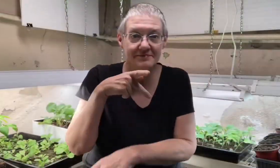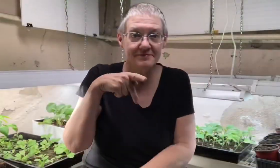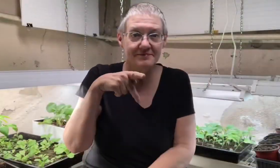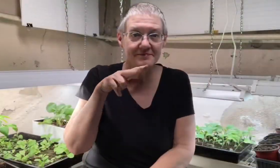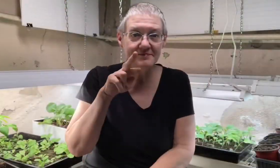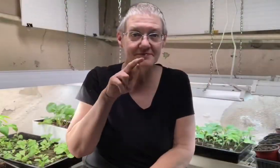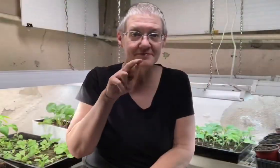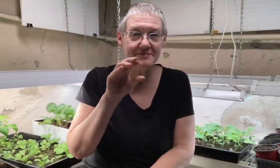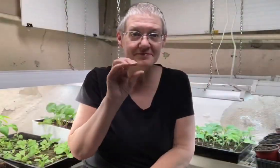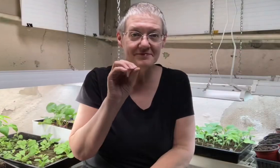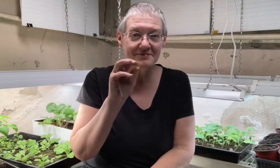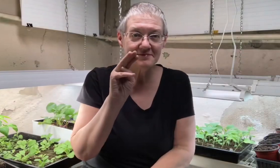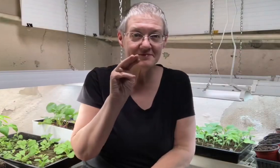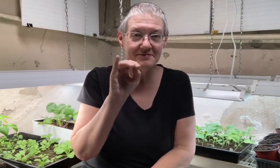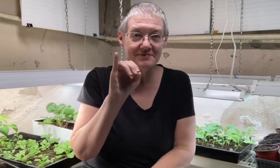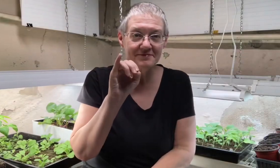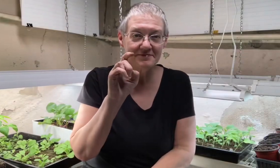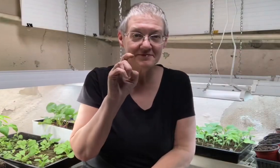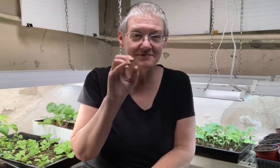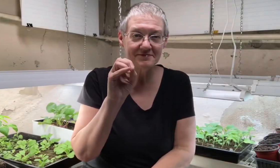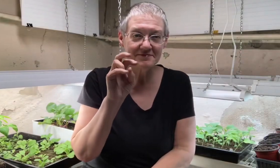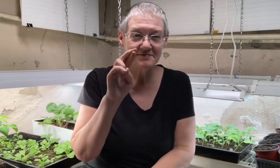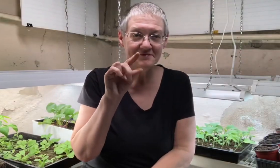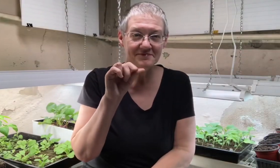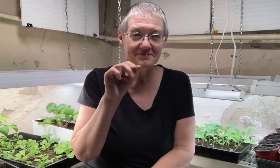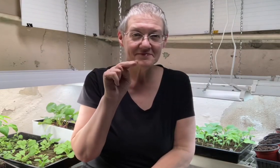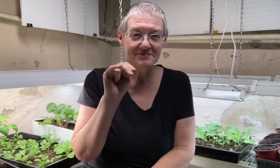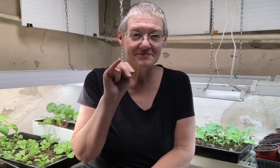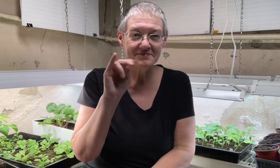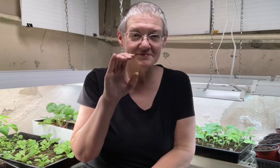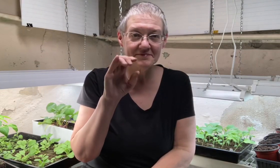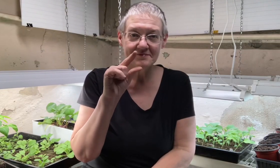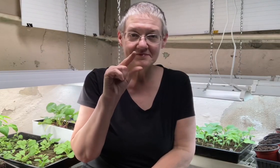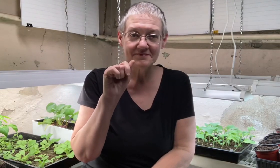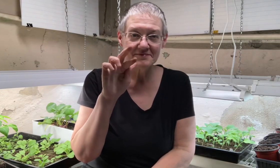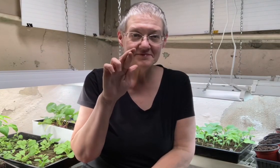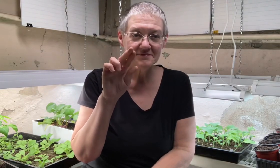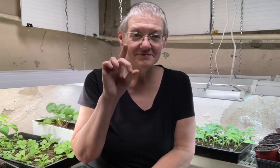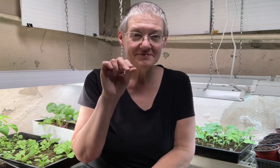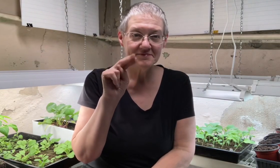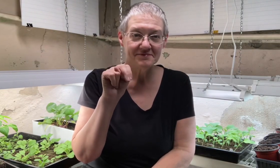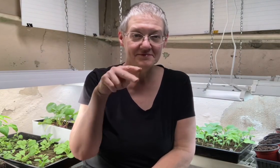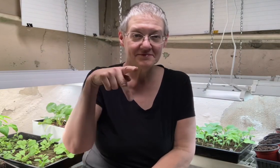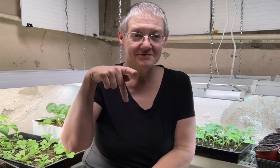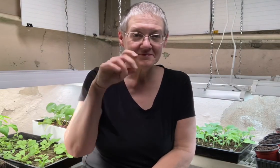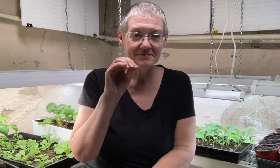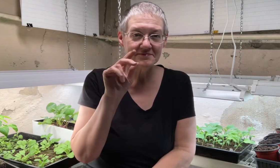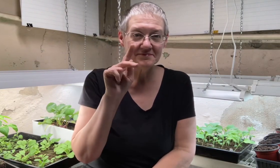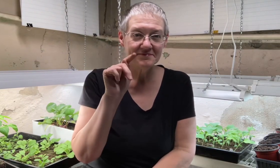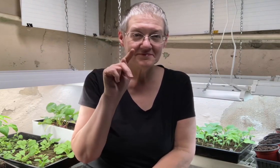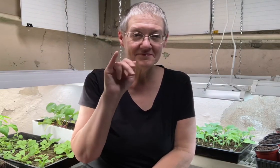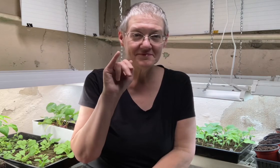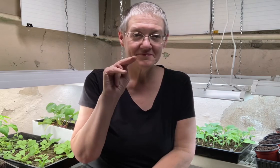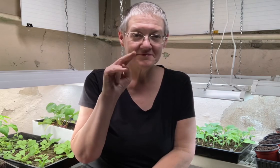And I'm using Pro Mix organic garden potting soil.